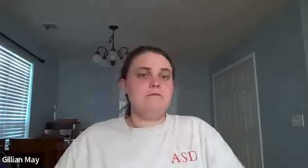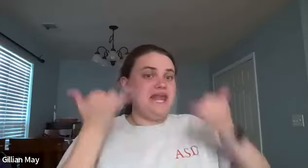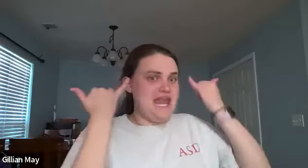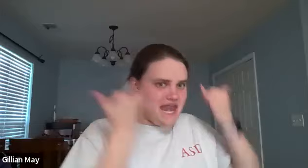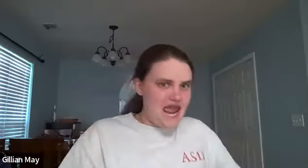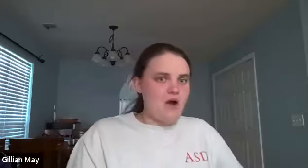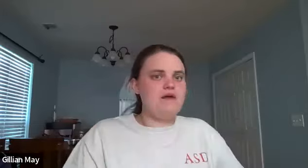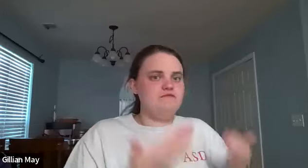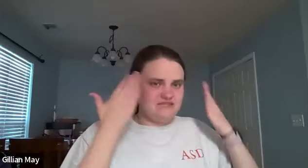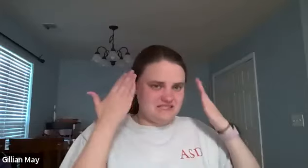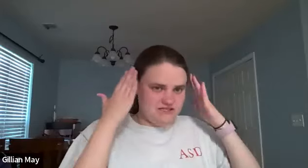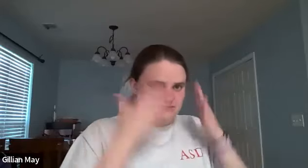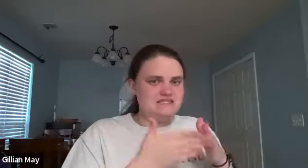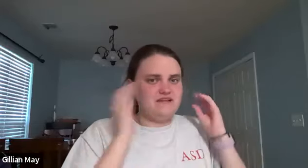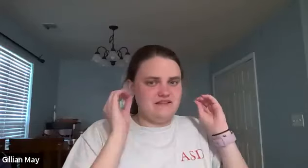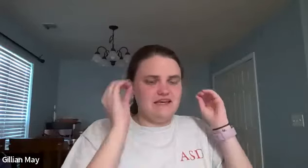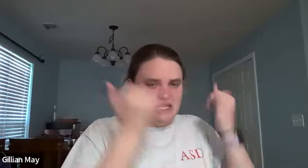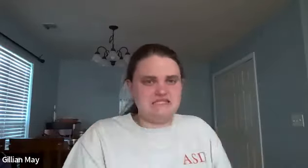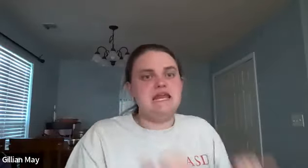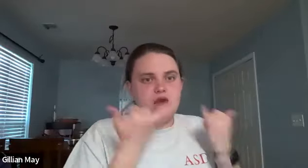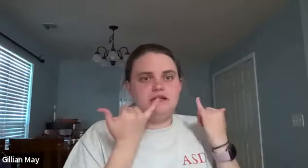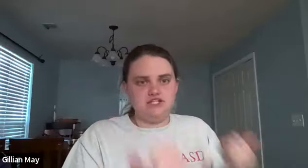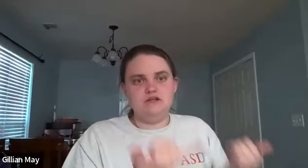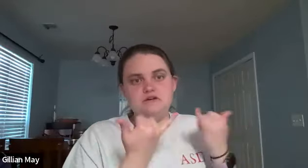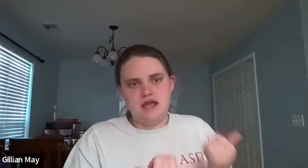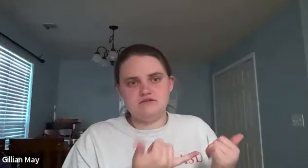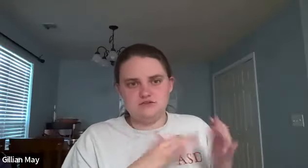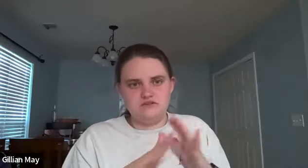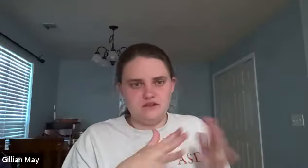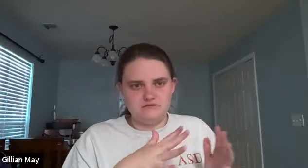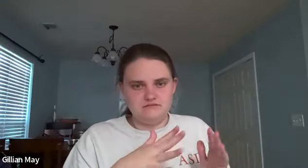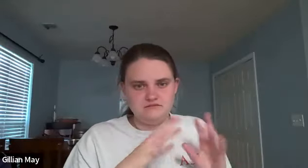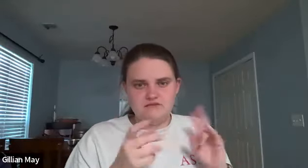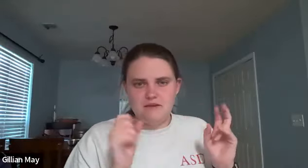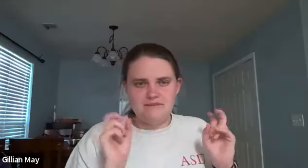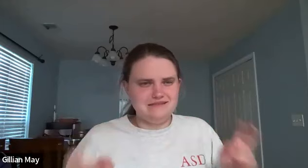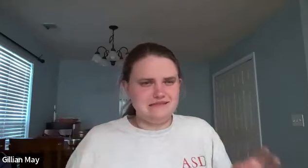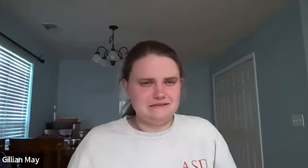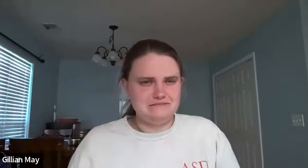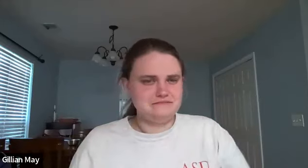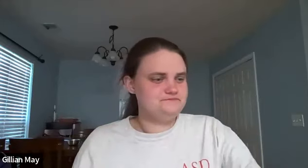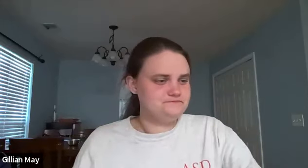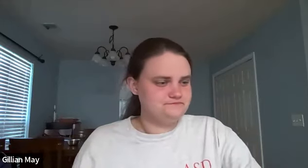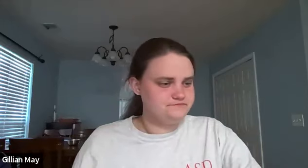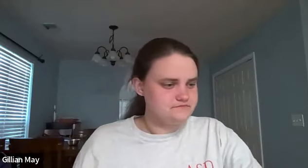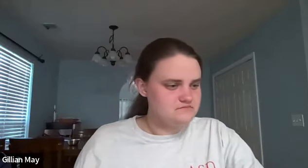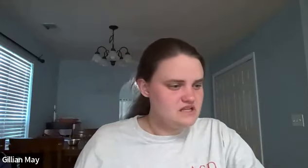but now I'm focusing on a specific, like it's now, I need you here now sort of thing, if that makes sense.